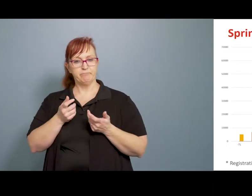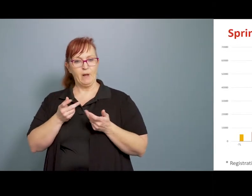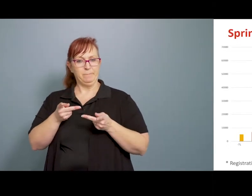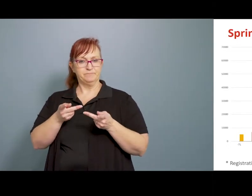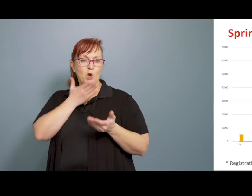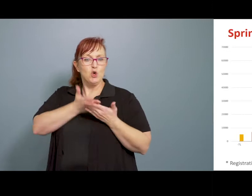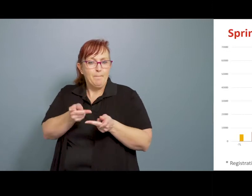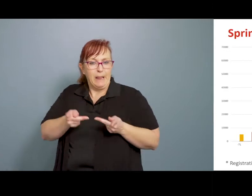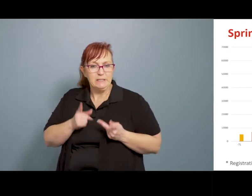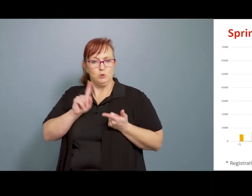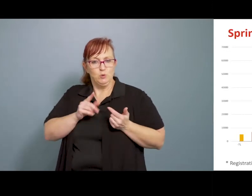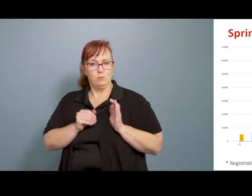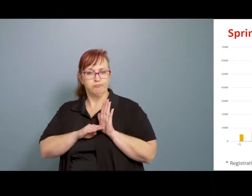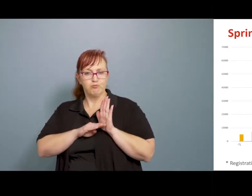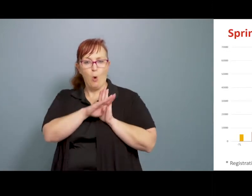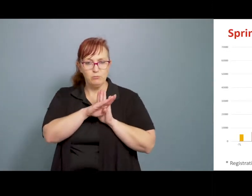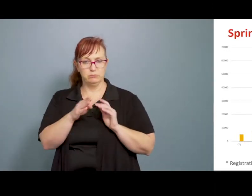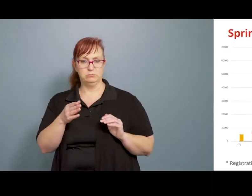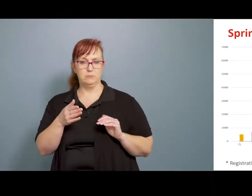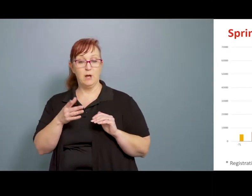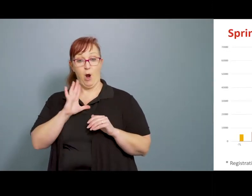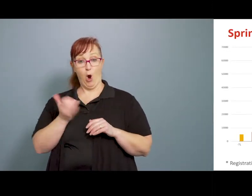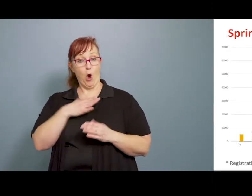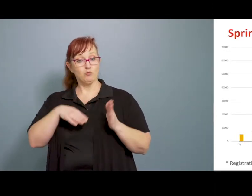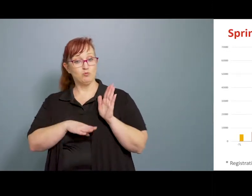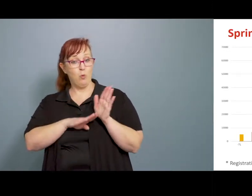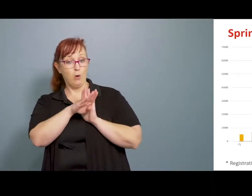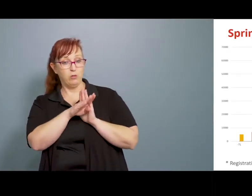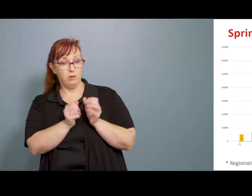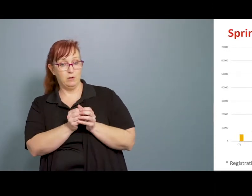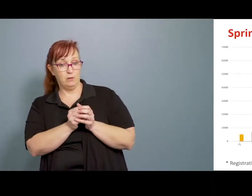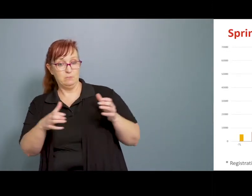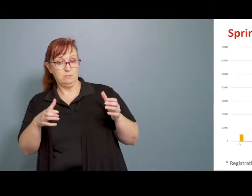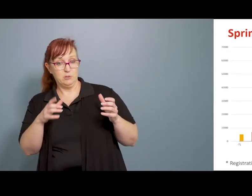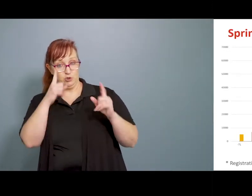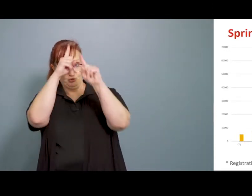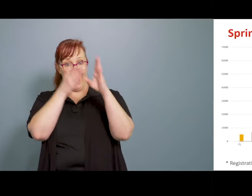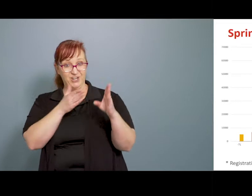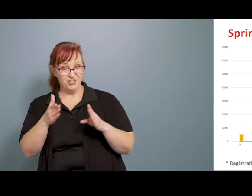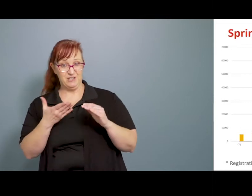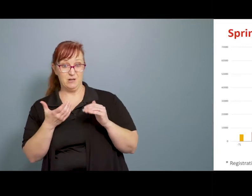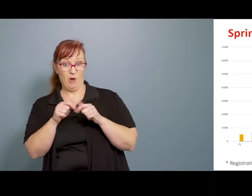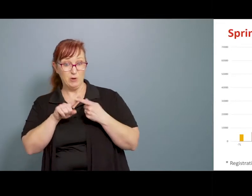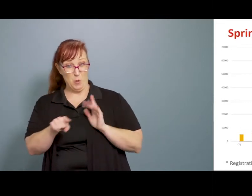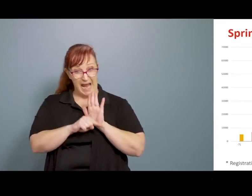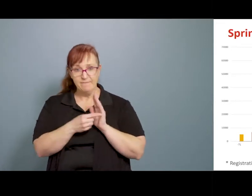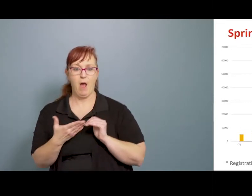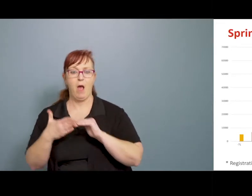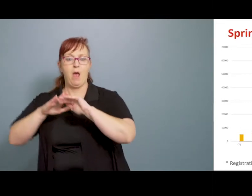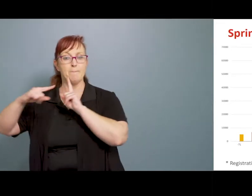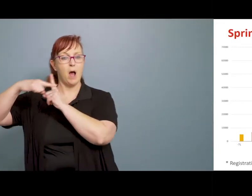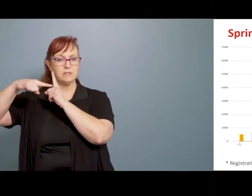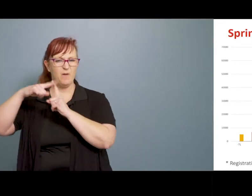begin focusing on our growth strategies and how do we make that up, and we are well on our way. So thanks again.